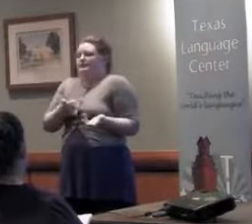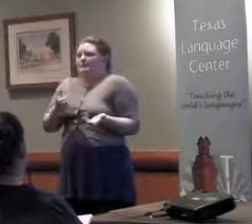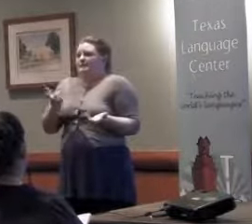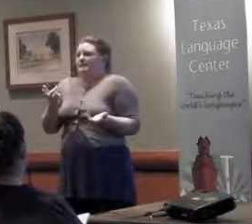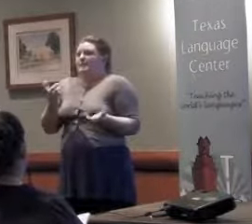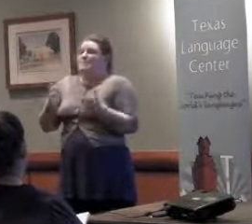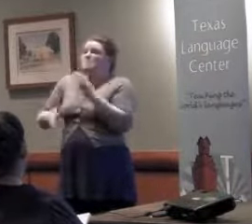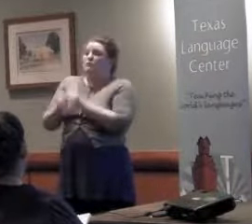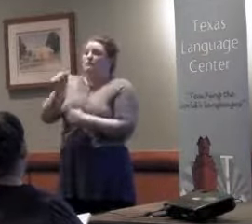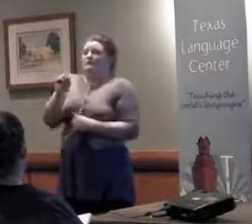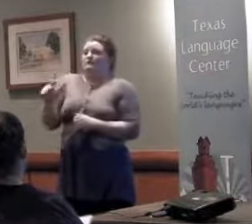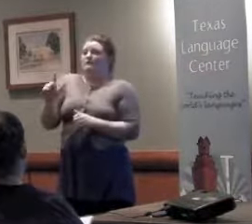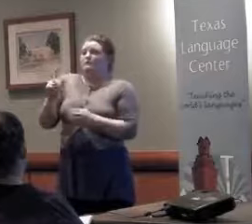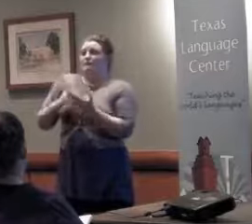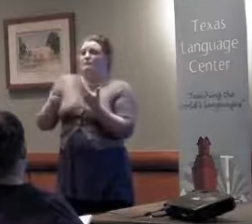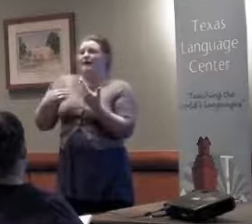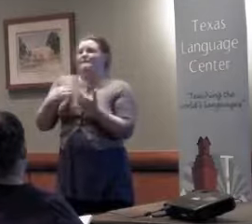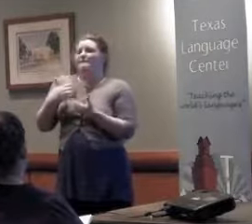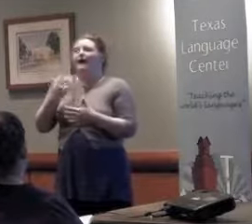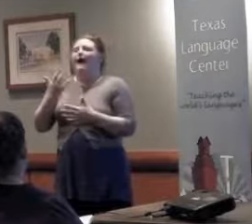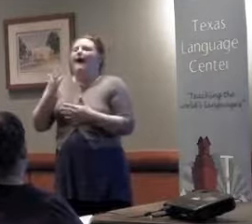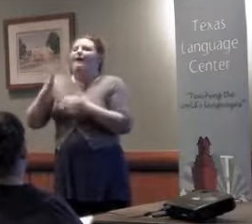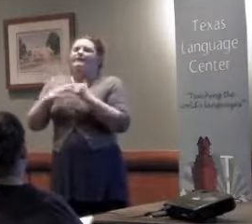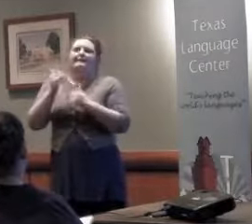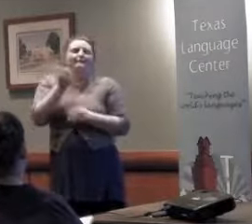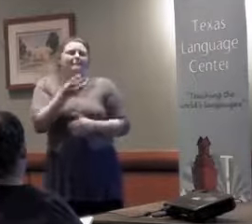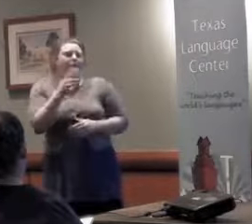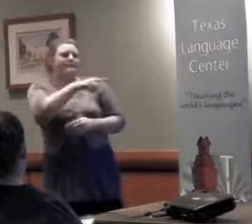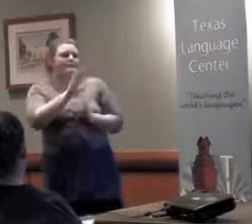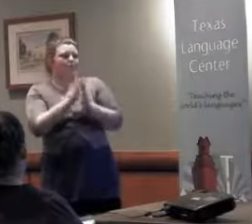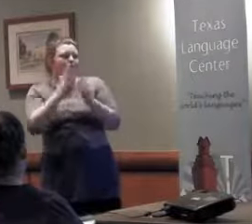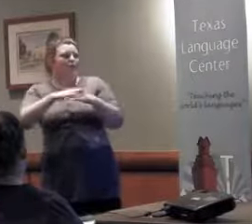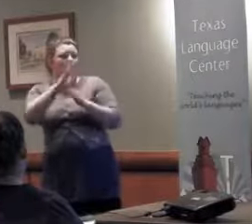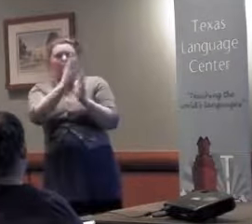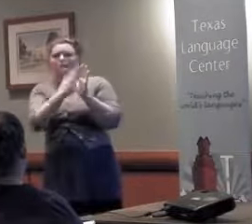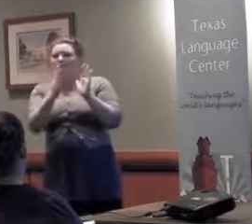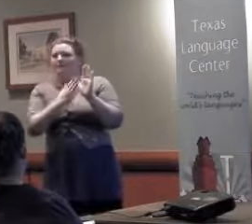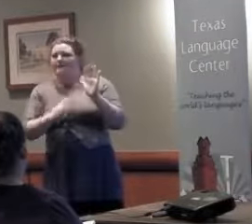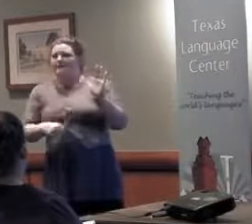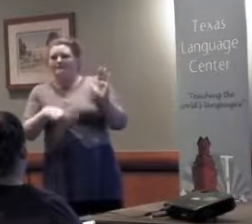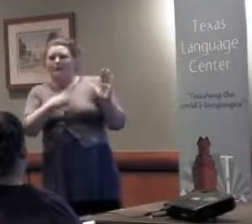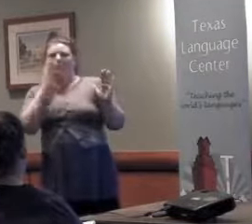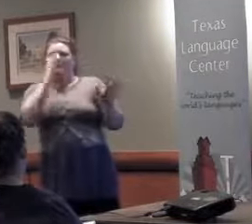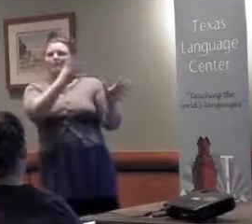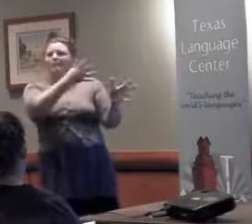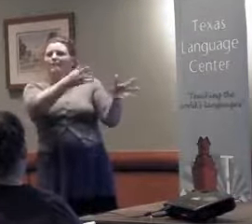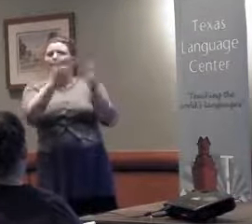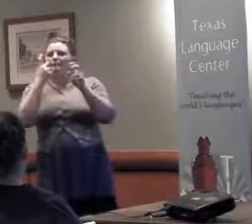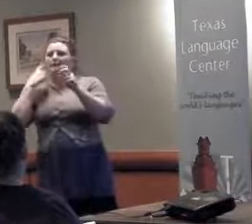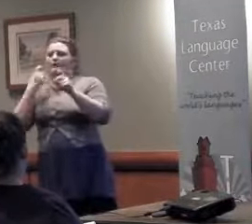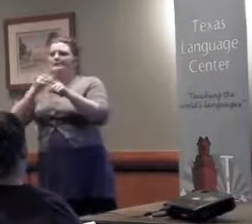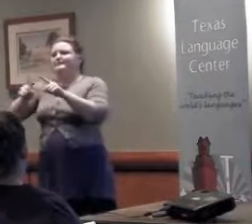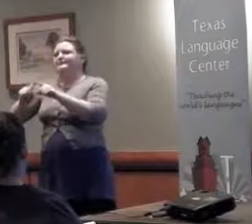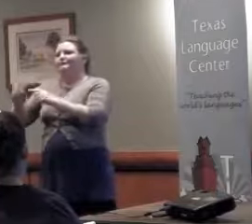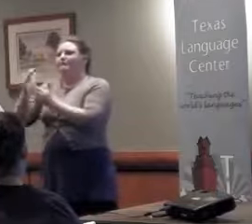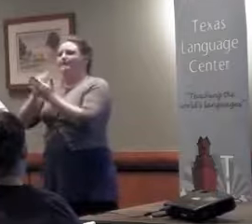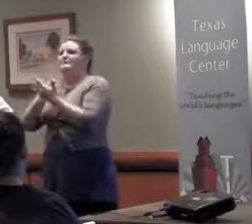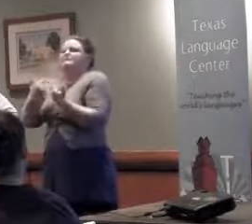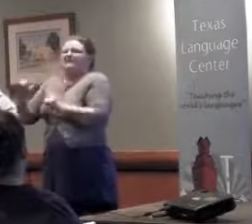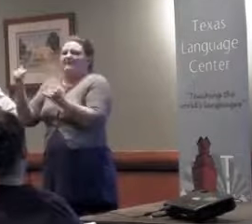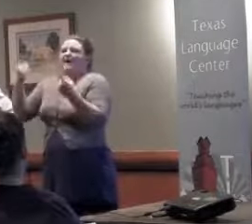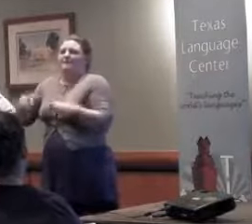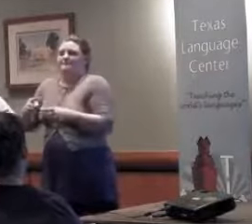most ASL programs have at least a few of these books on their shelves, and they'll pull from them from time to time for different lessons. That still